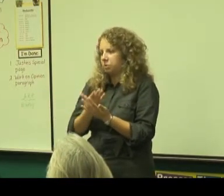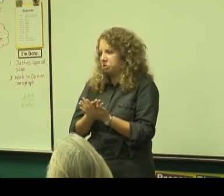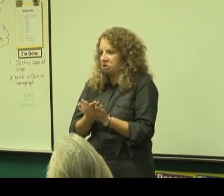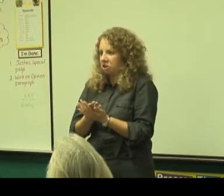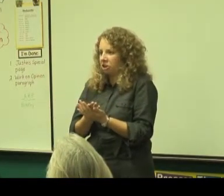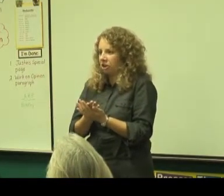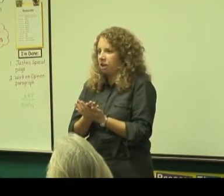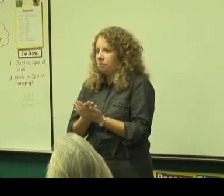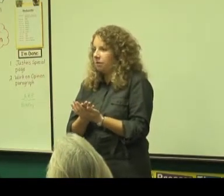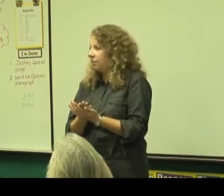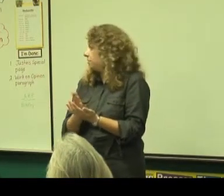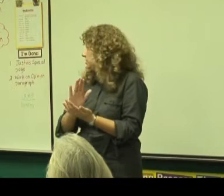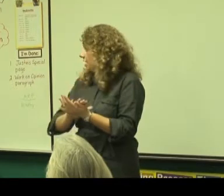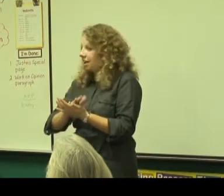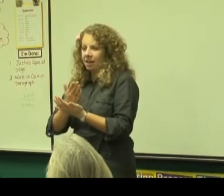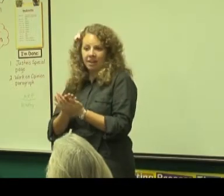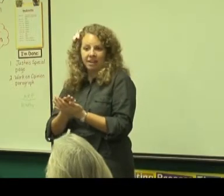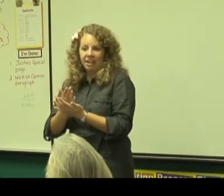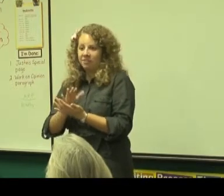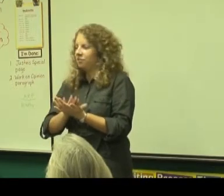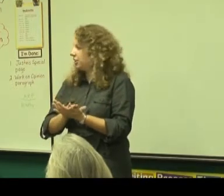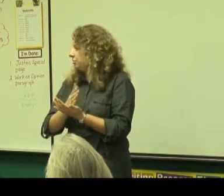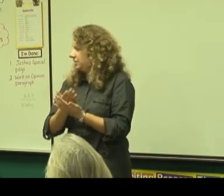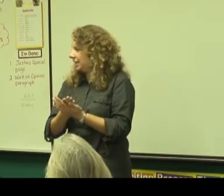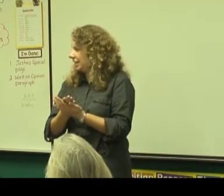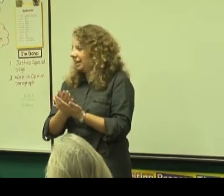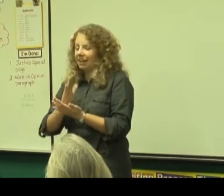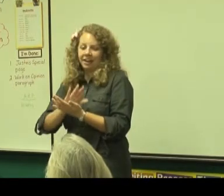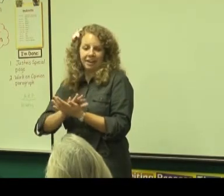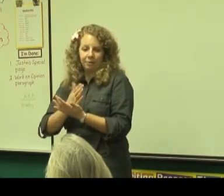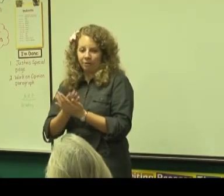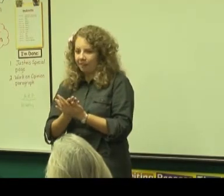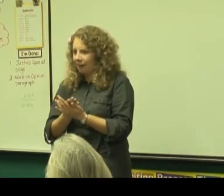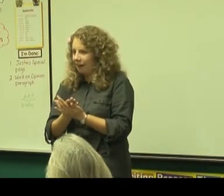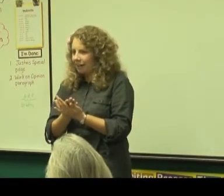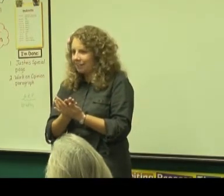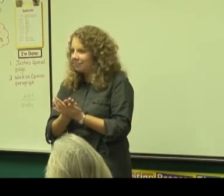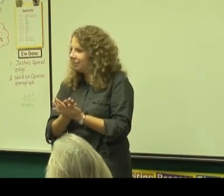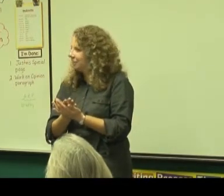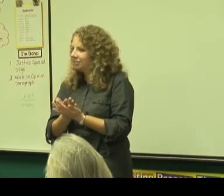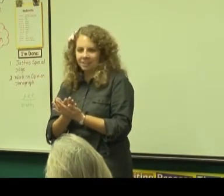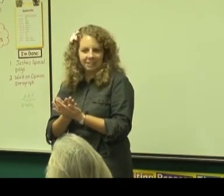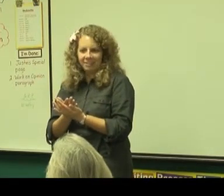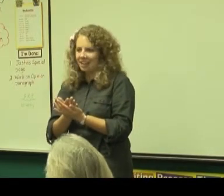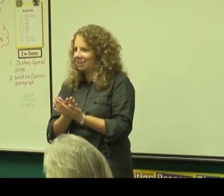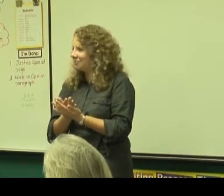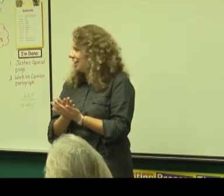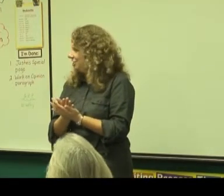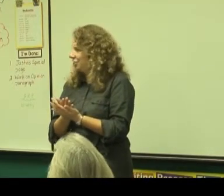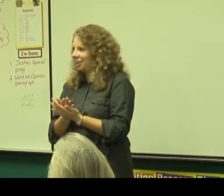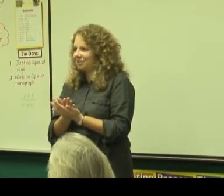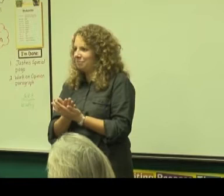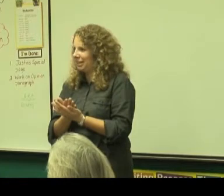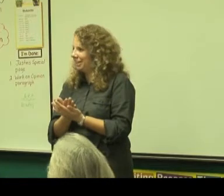person who can cook. But if I was like, even if I don't say can or not, the negative head shake